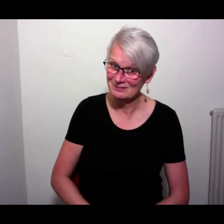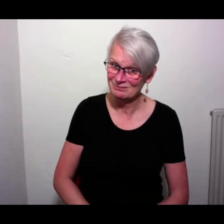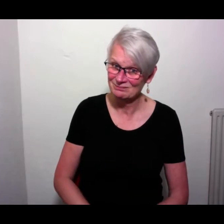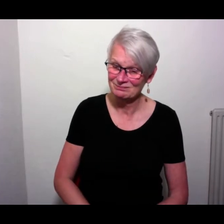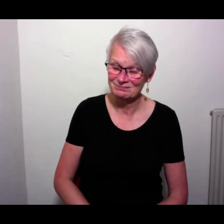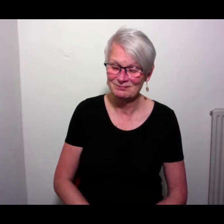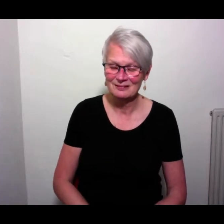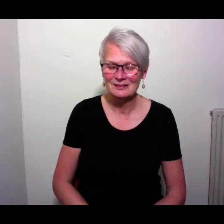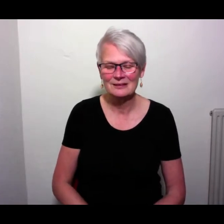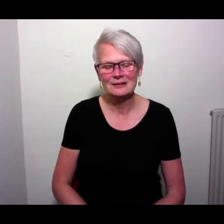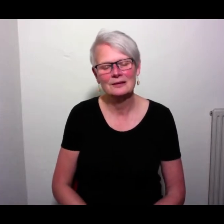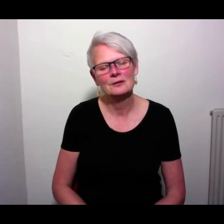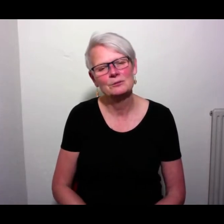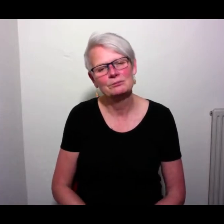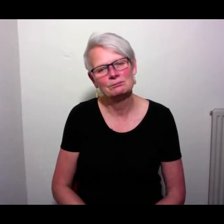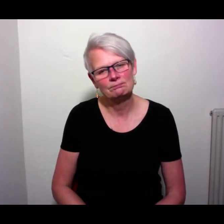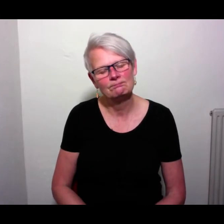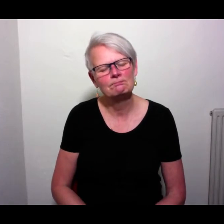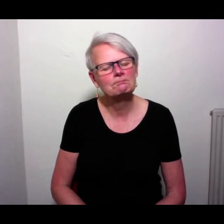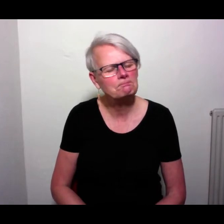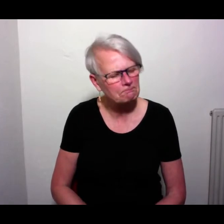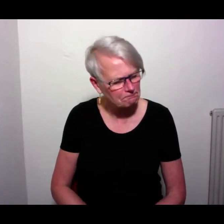react.